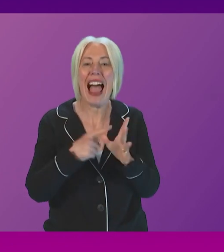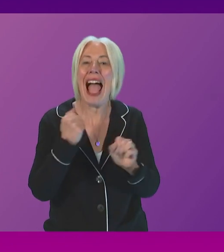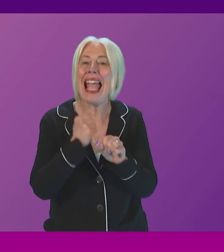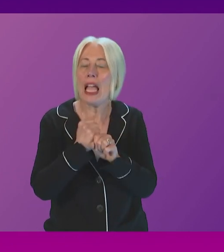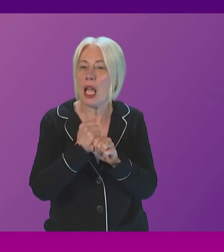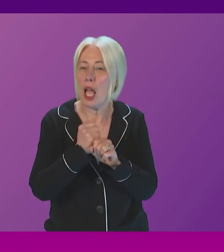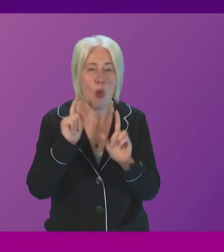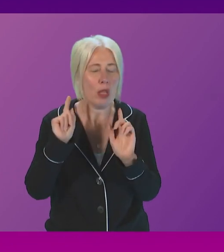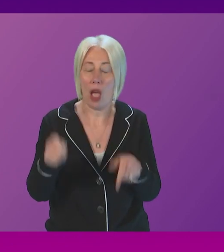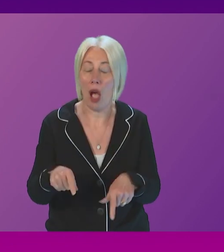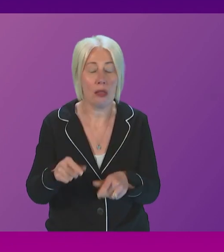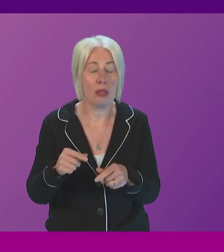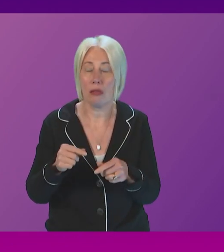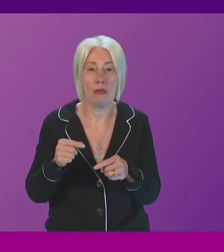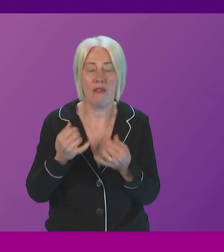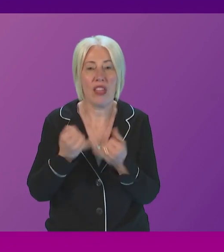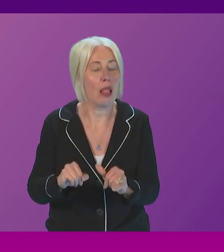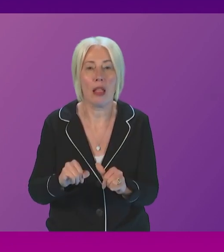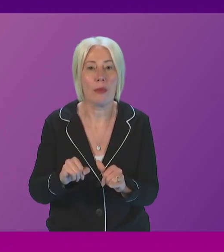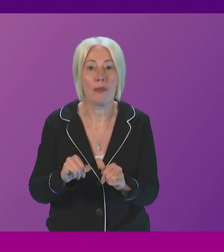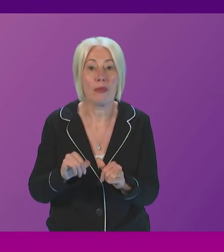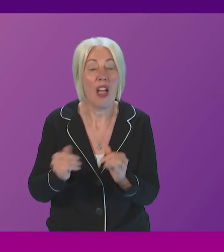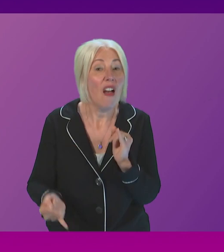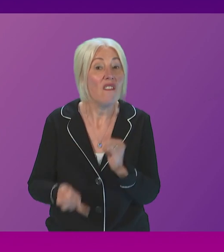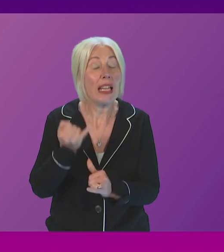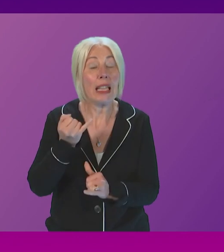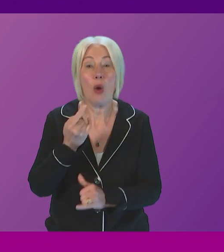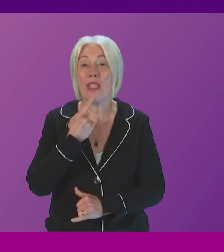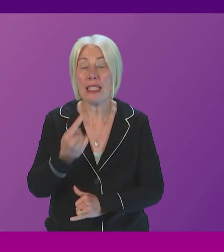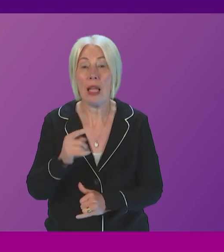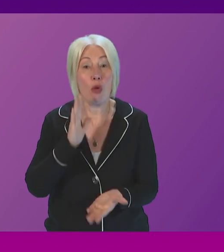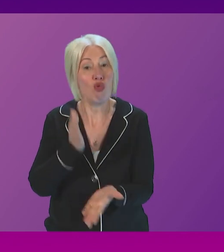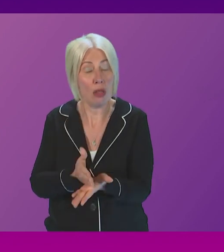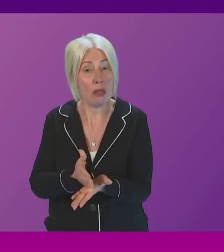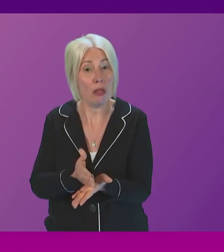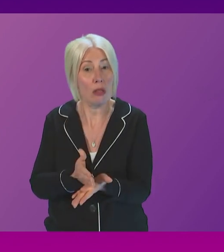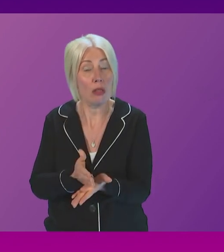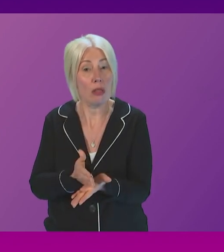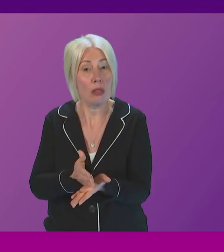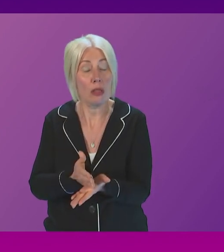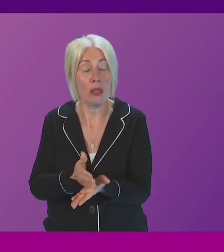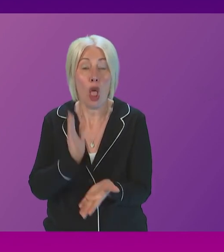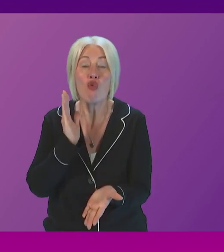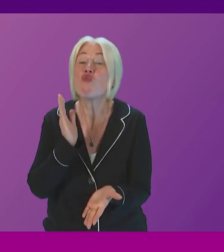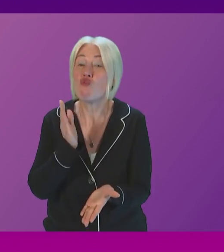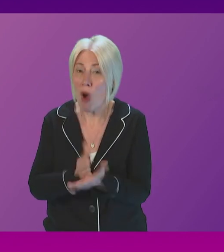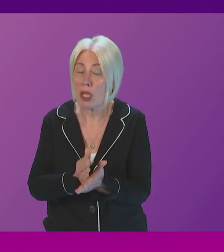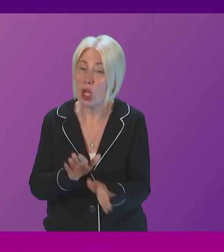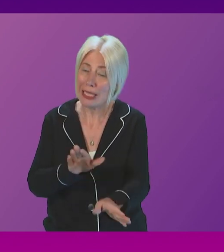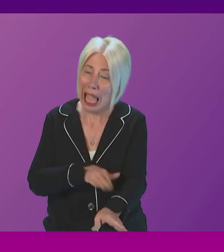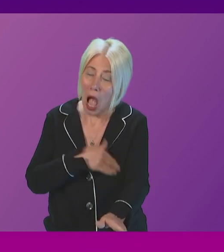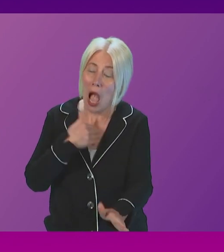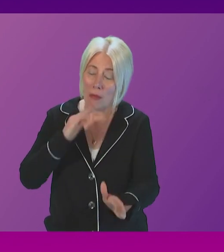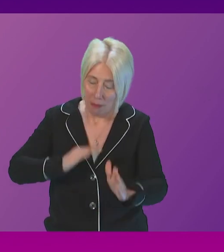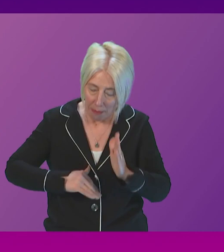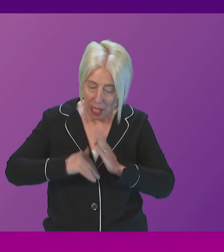to be failed. Finally, I want to come to the issue of trust. Trust takes a long time to build up